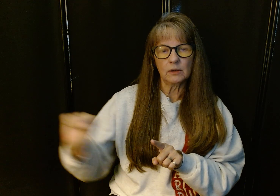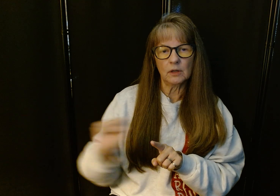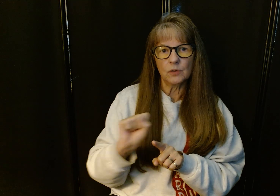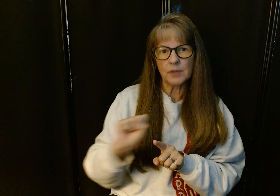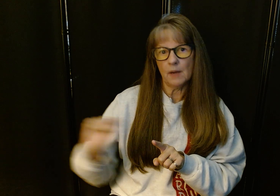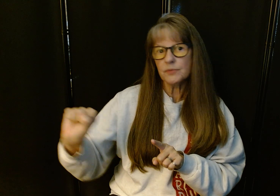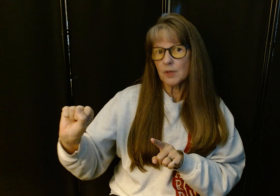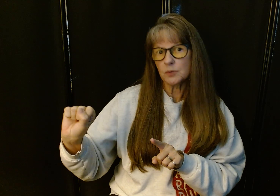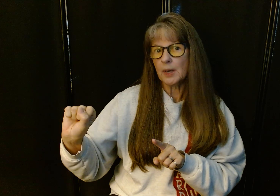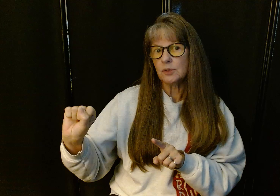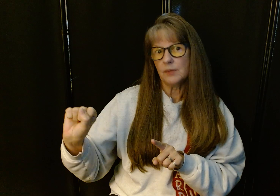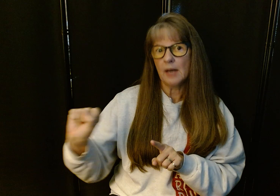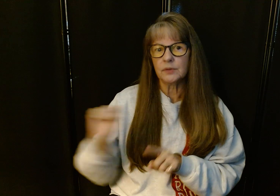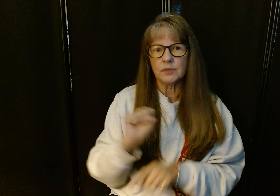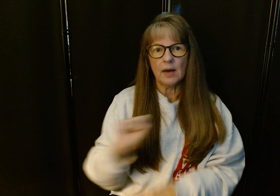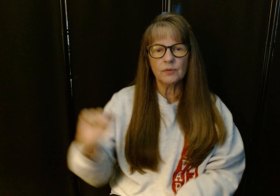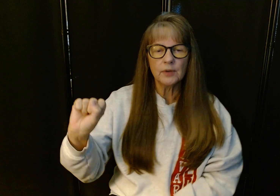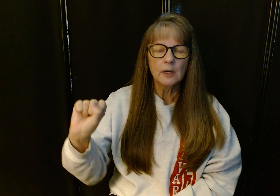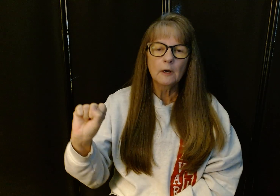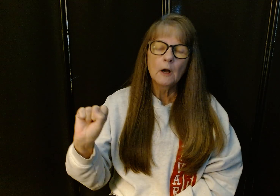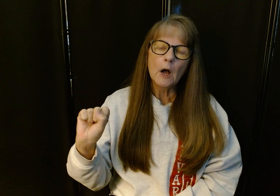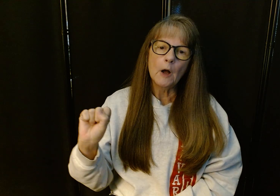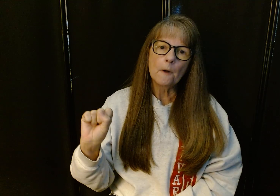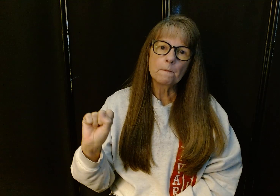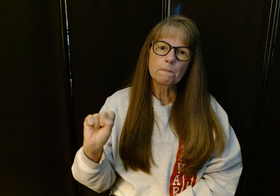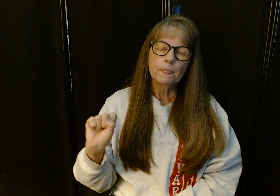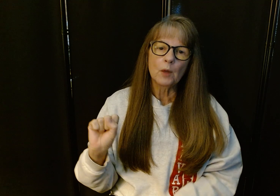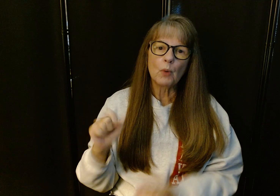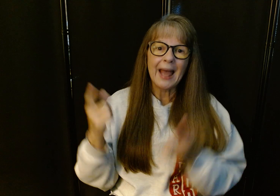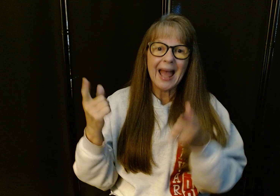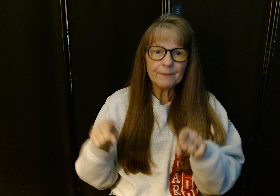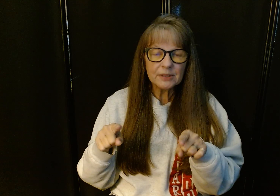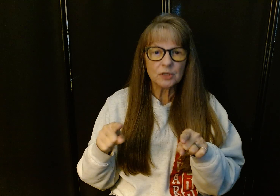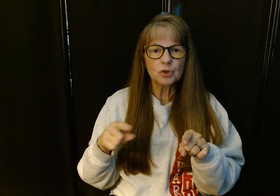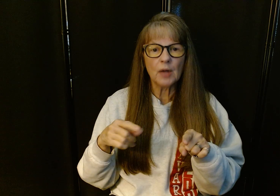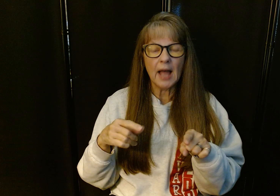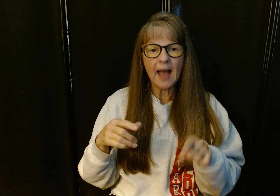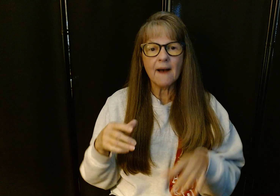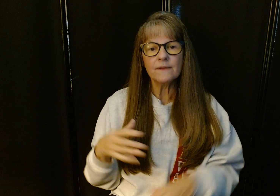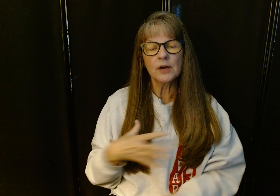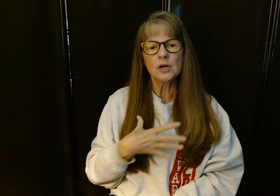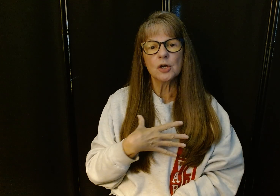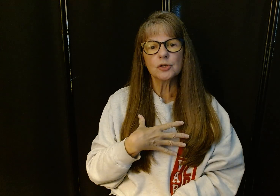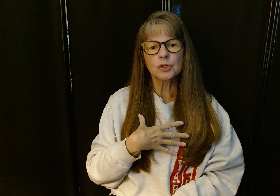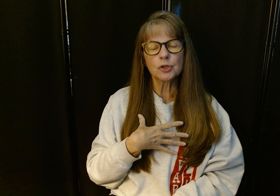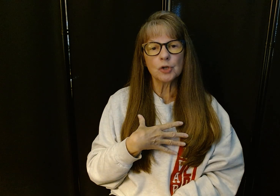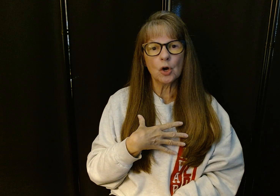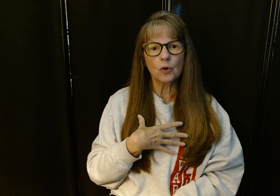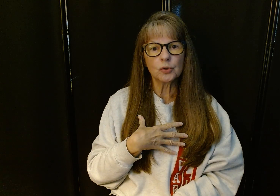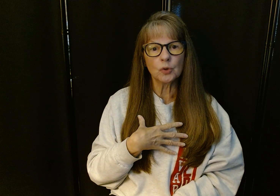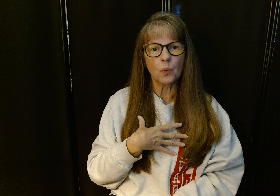goes up, so that's why I do that, the south. What happens is you'll have snow, so